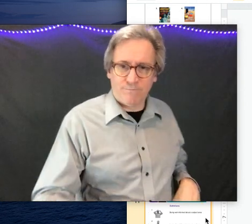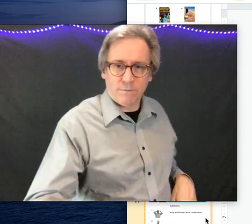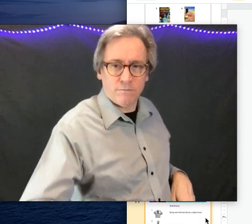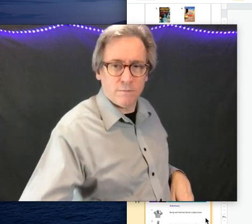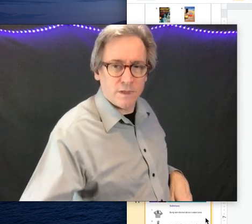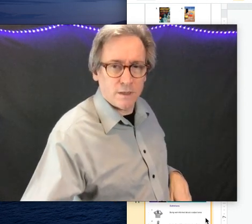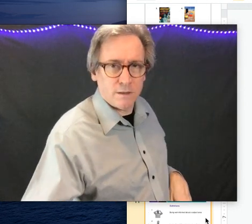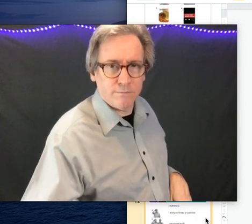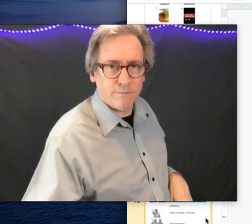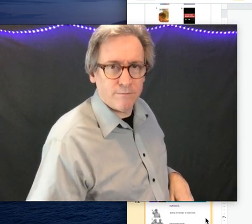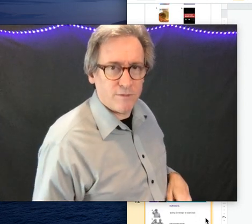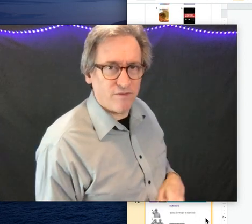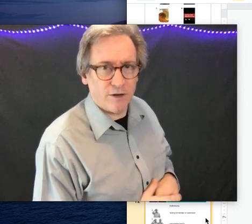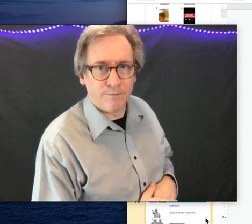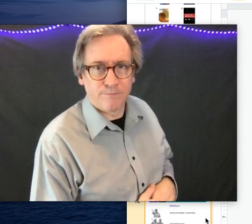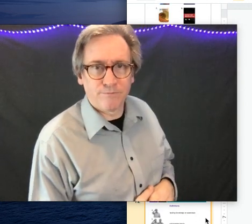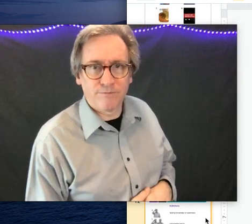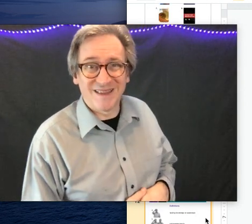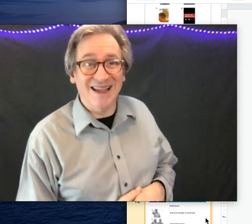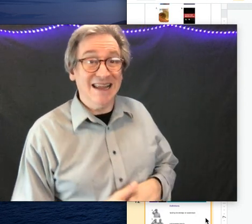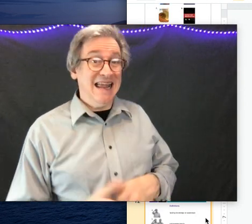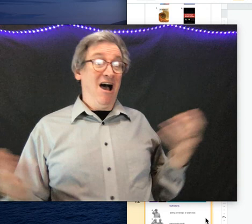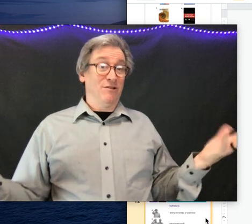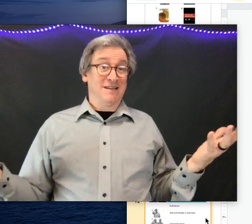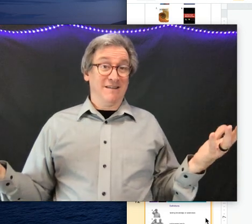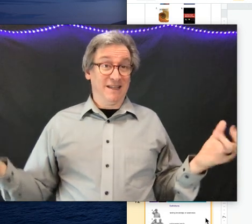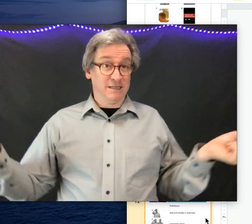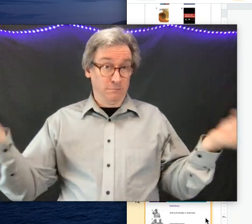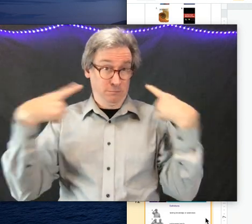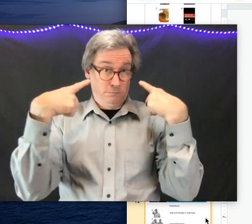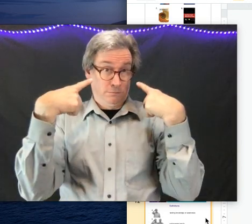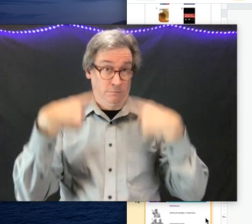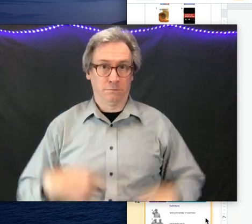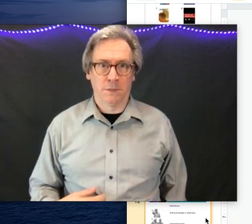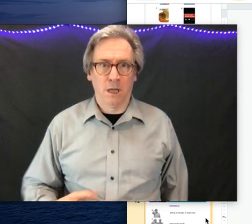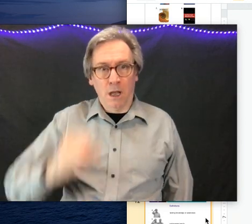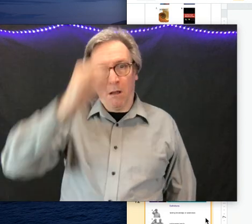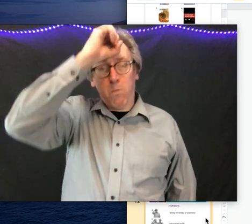okay, they're fun. Other side of things,